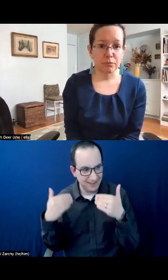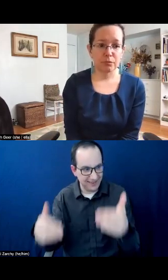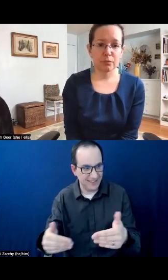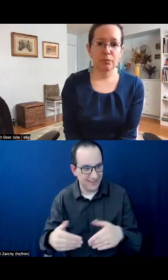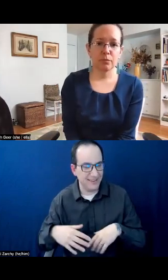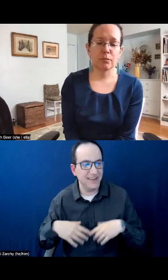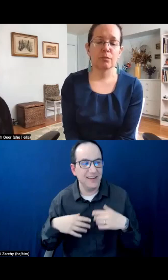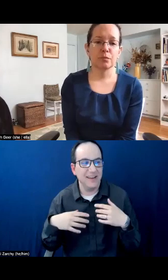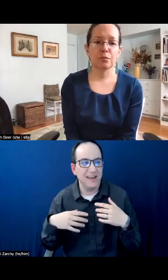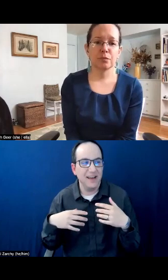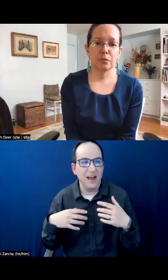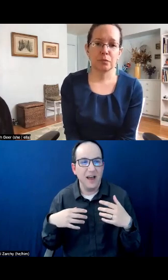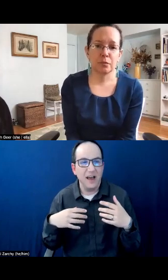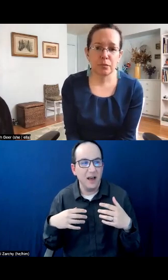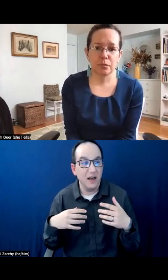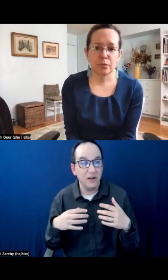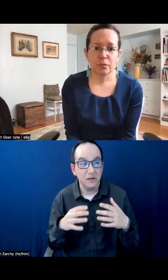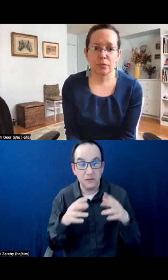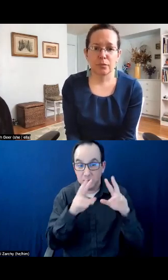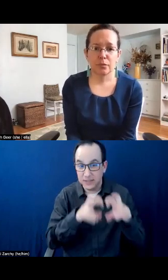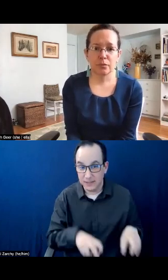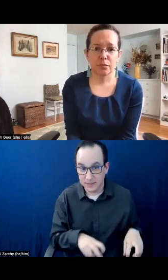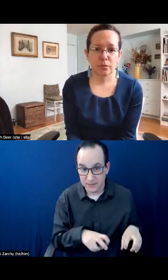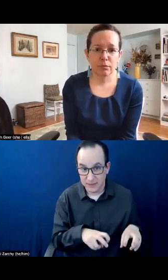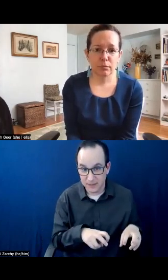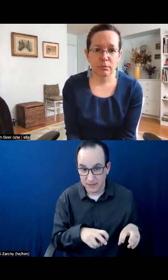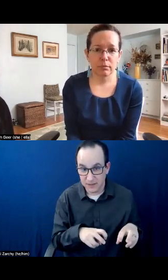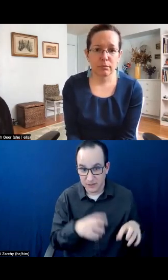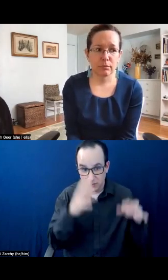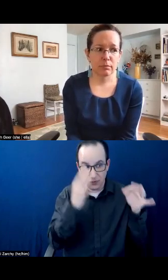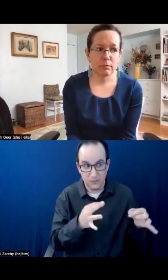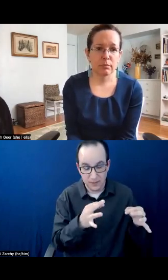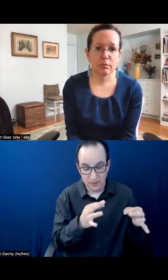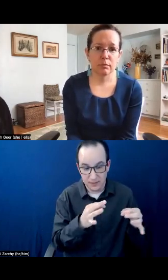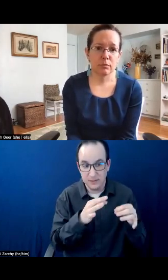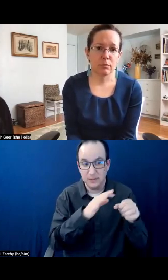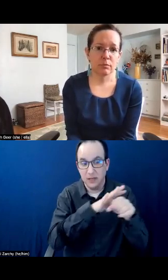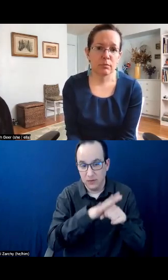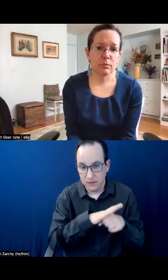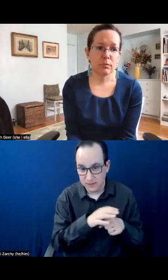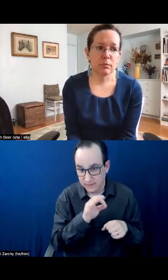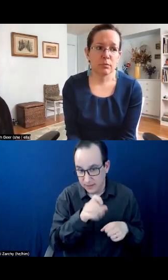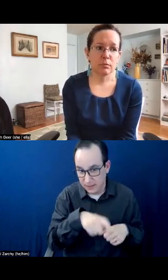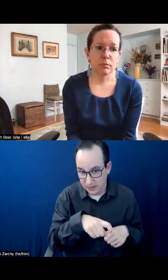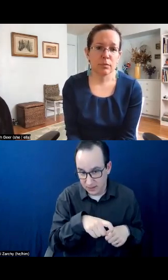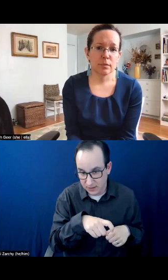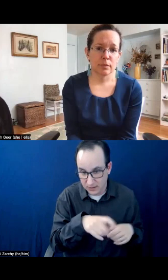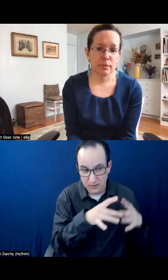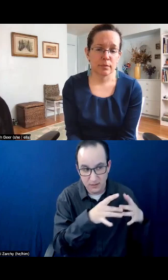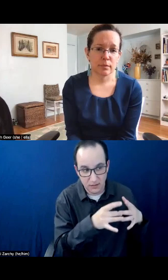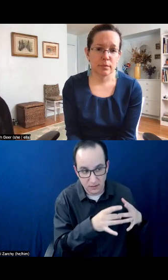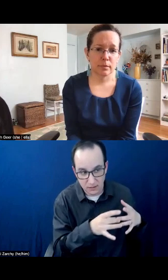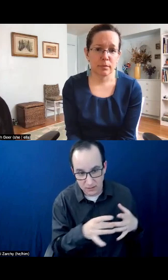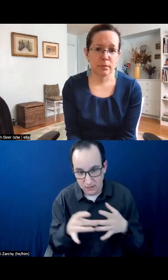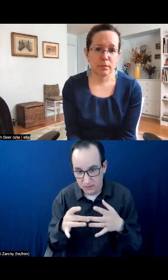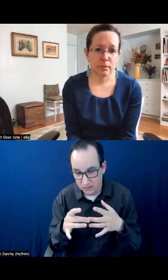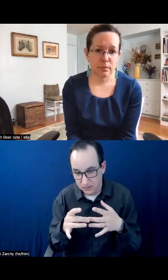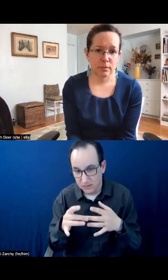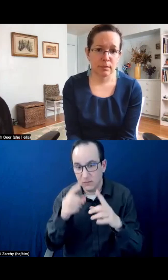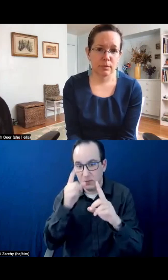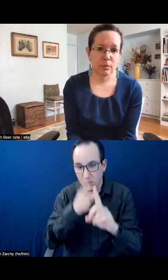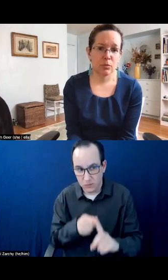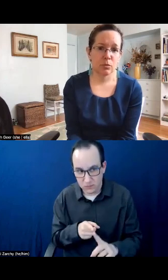That last one almost, and then we'll move on. So from assessment, we're determining the areas of